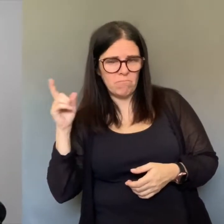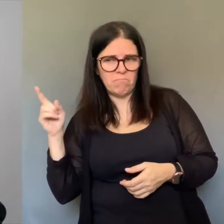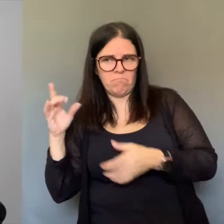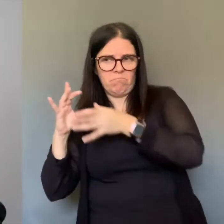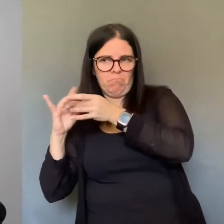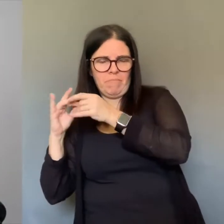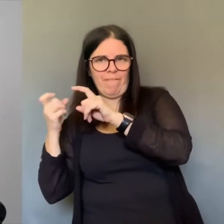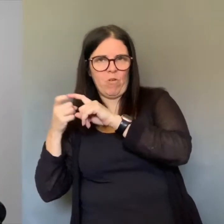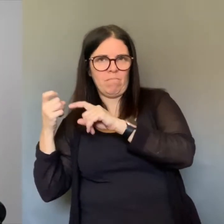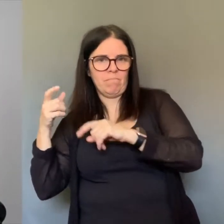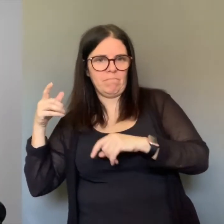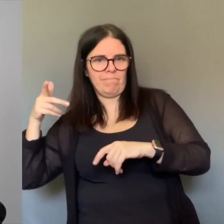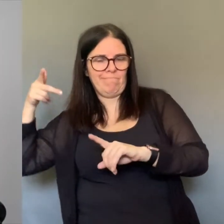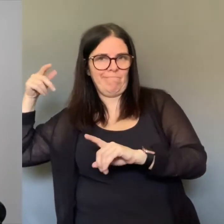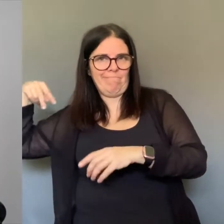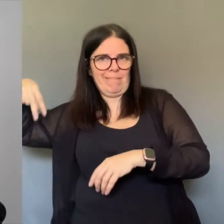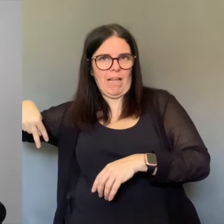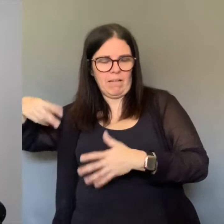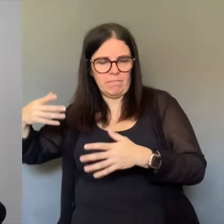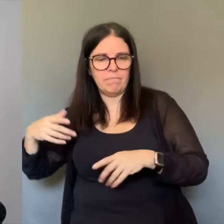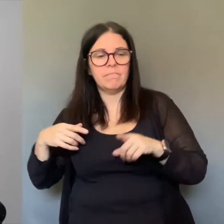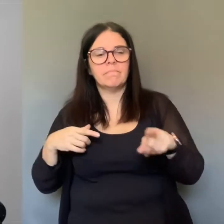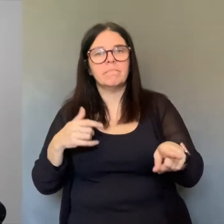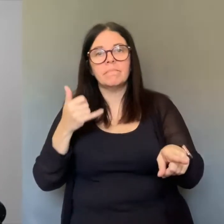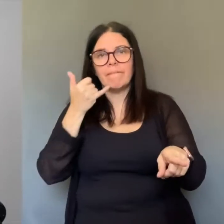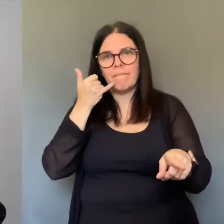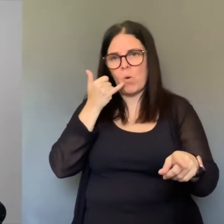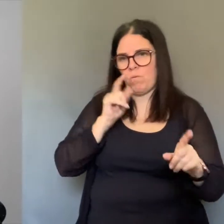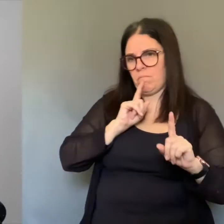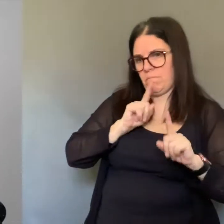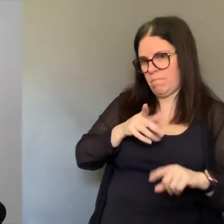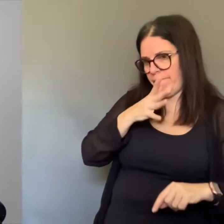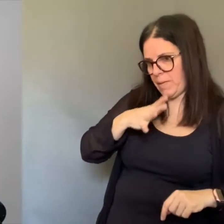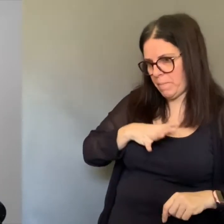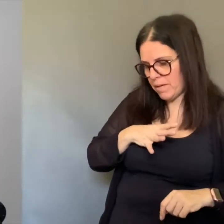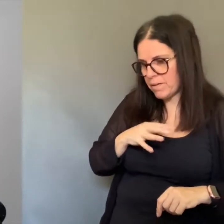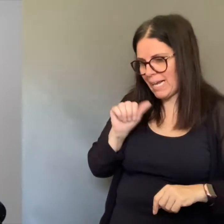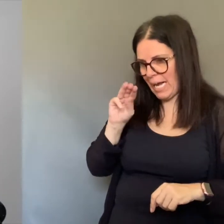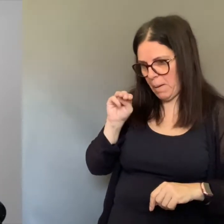Questions from the media. We'll start with Amy